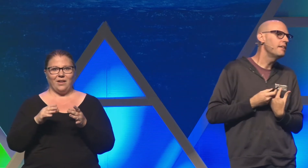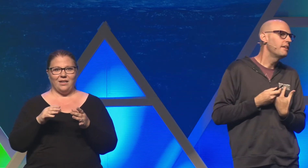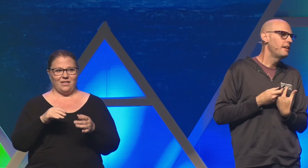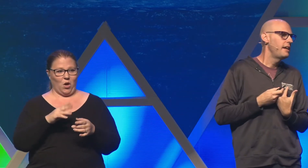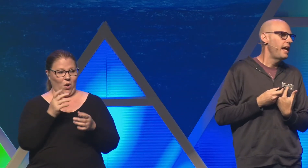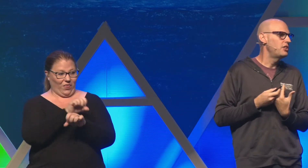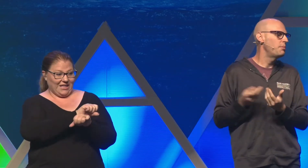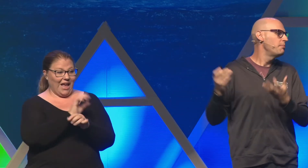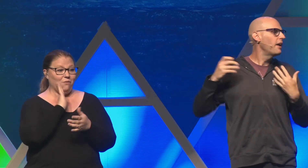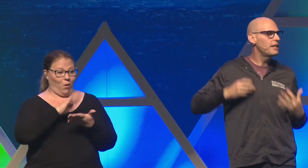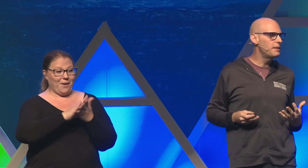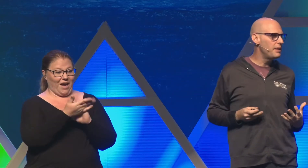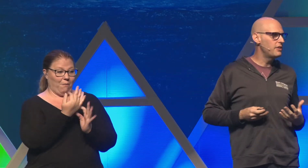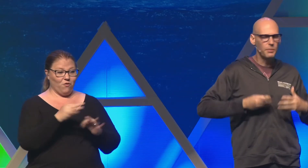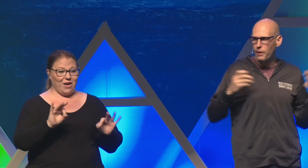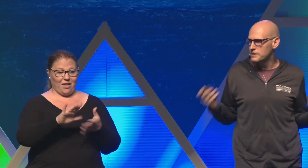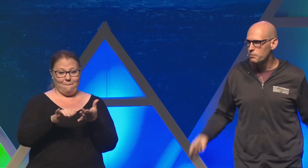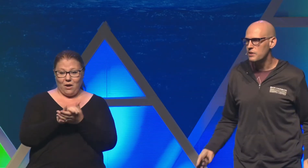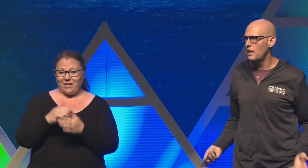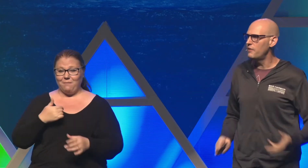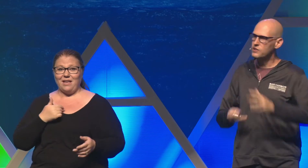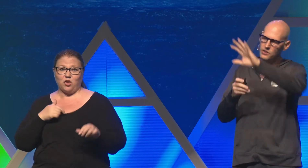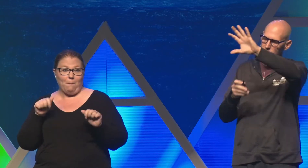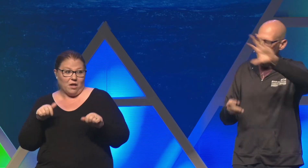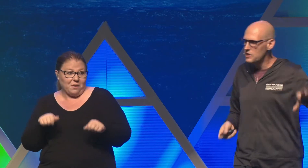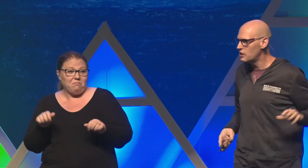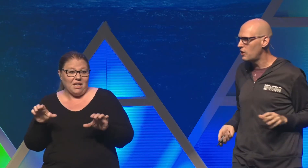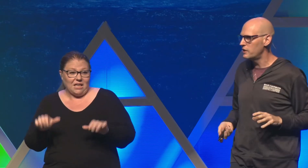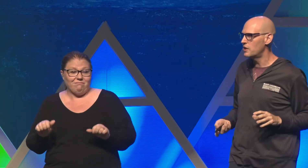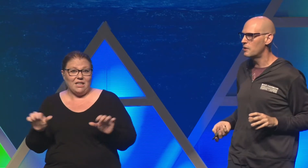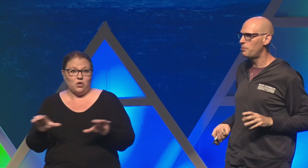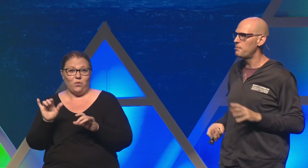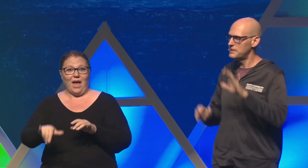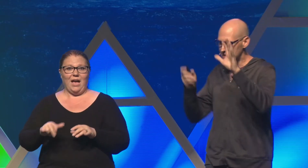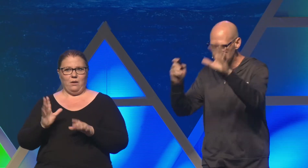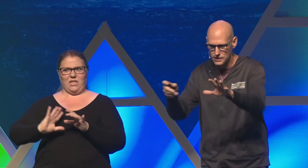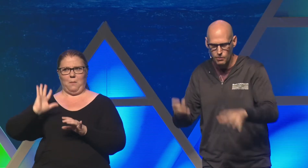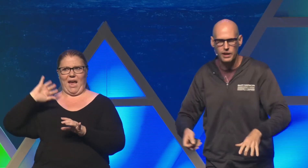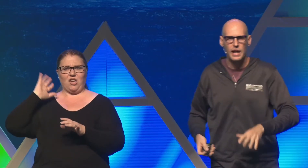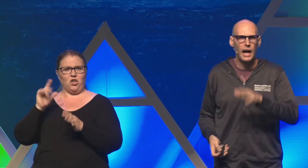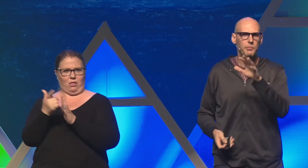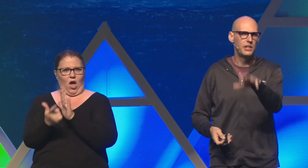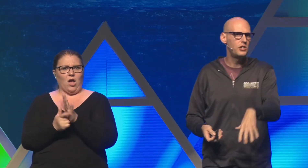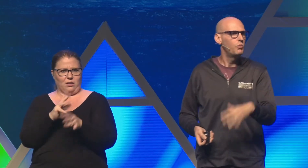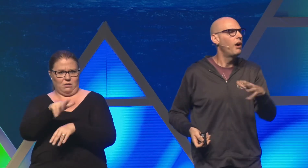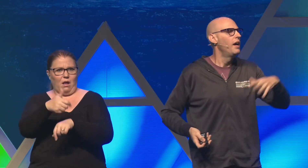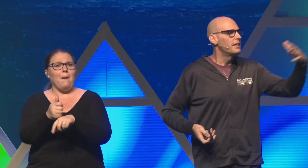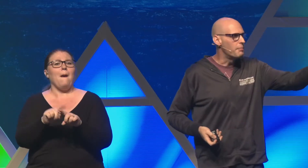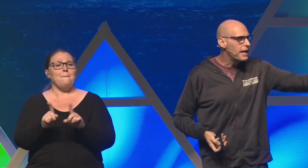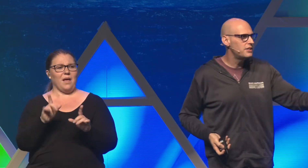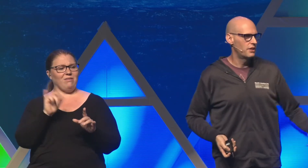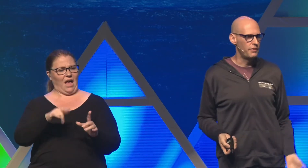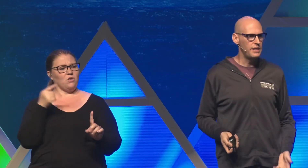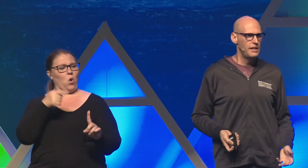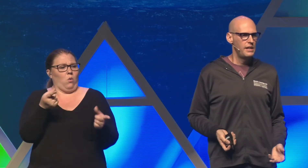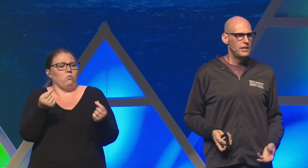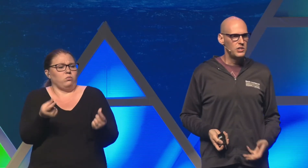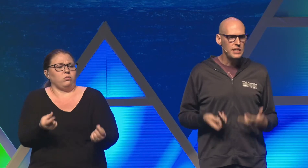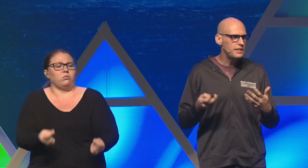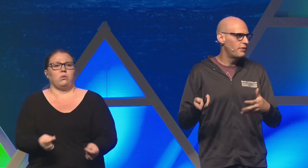free and she'll be married to me. There's a possibility of it. And so there's some ancient laws that are in play. But he says, this is what I'm going to do. Well, the